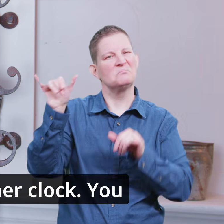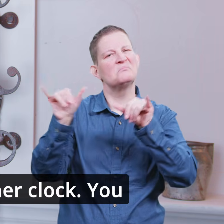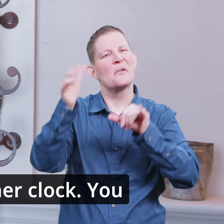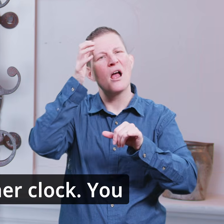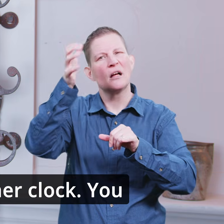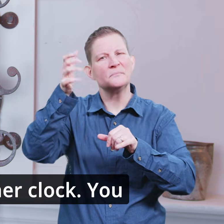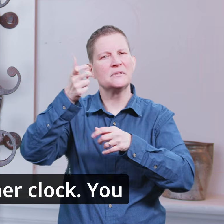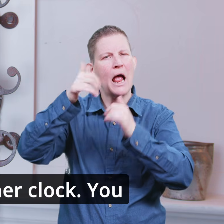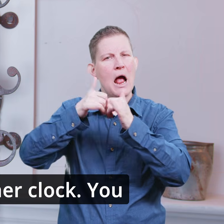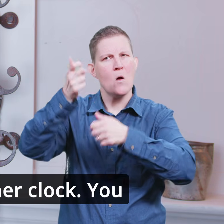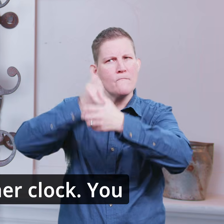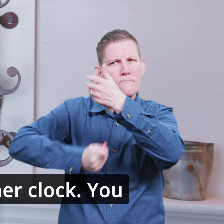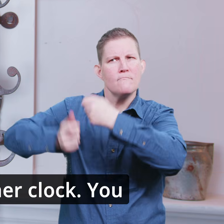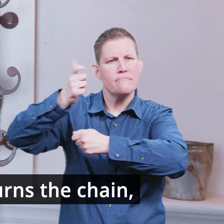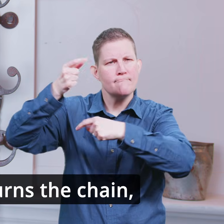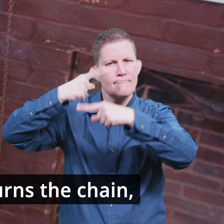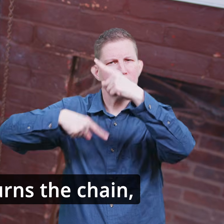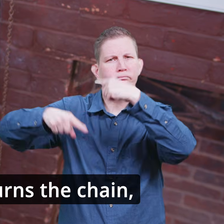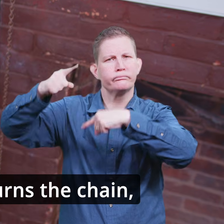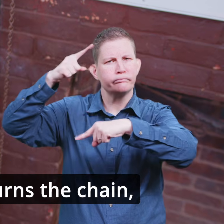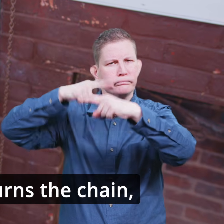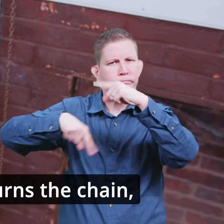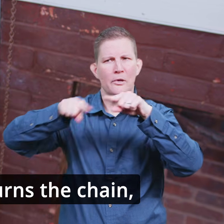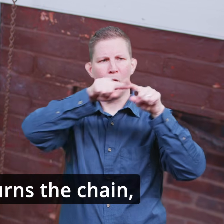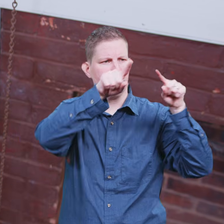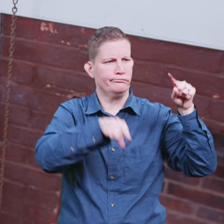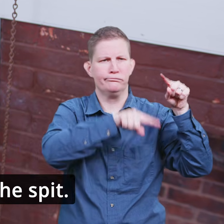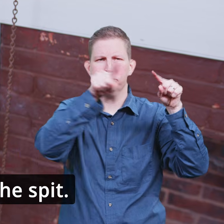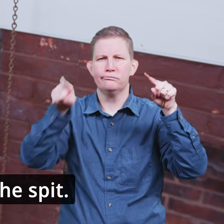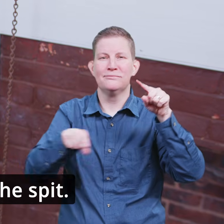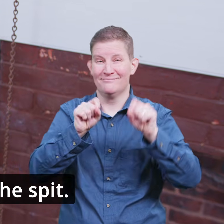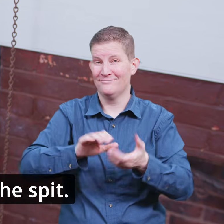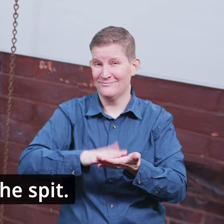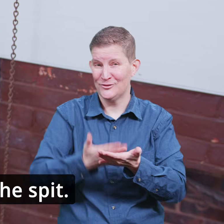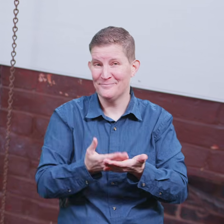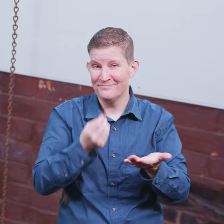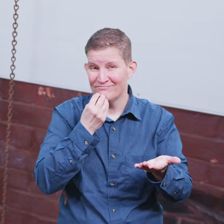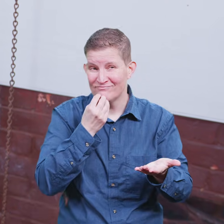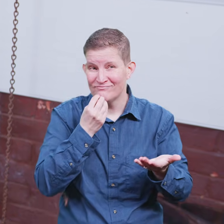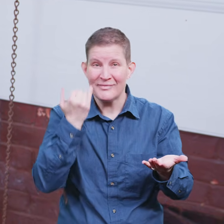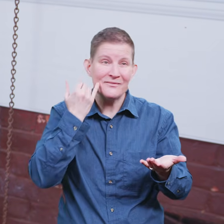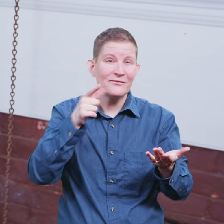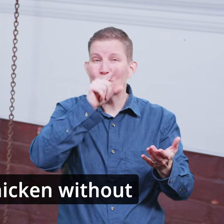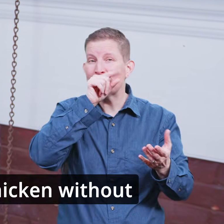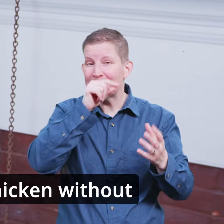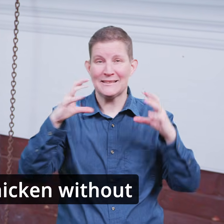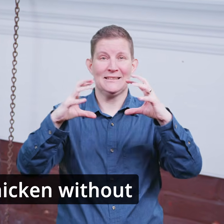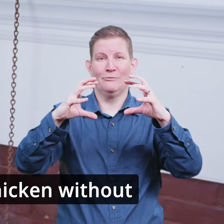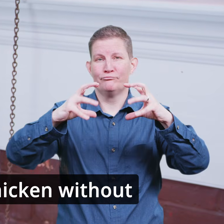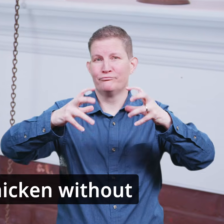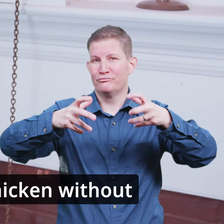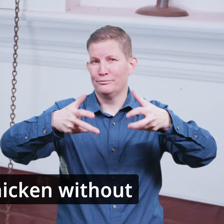It works like a grandfather clock. You pull the weights, which turns the chain, which then turns the spit. So you